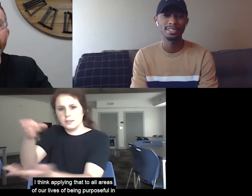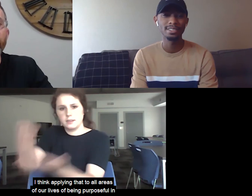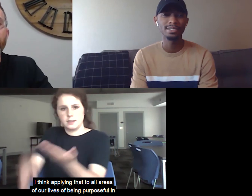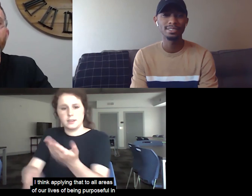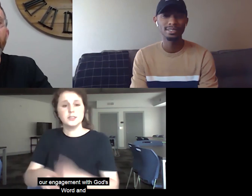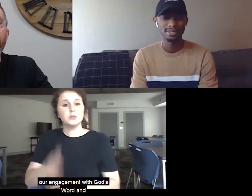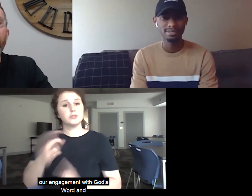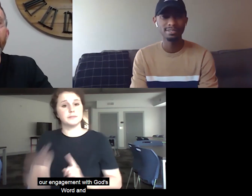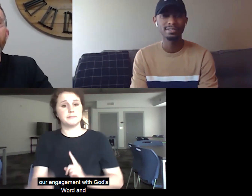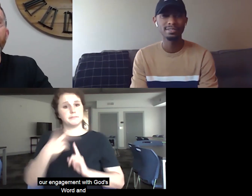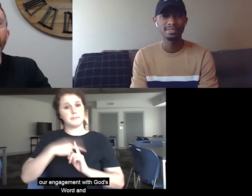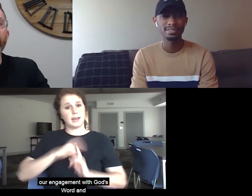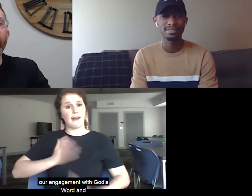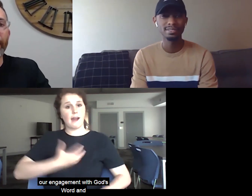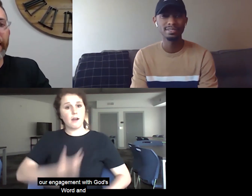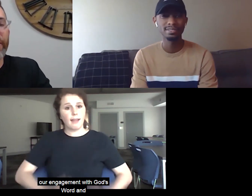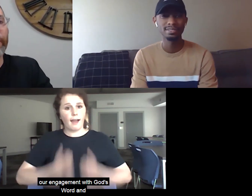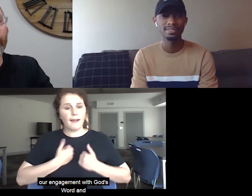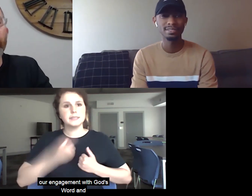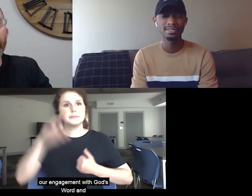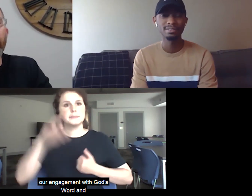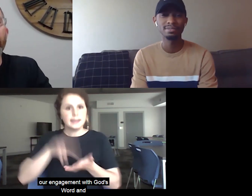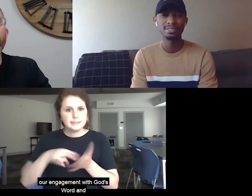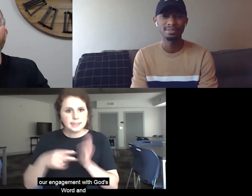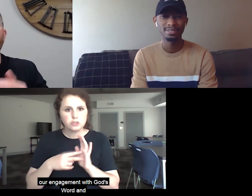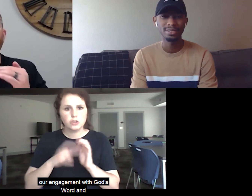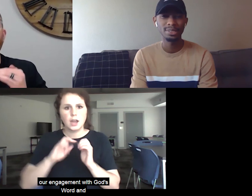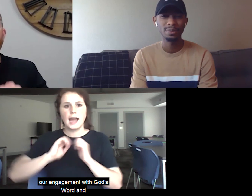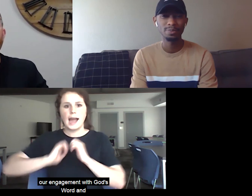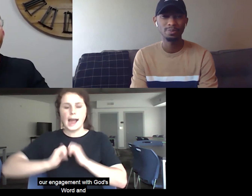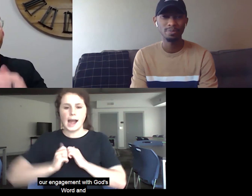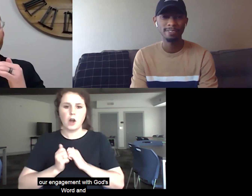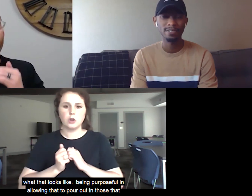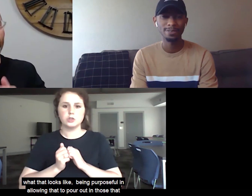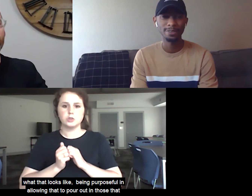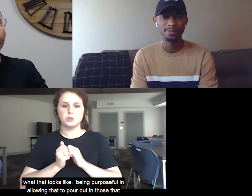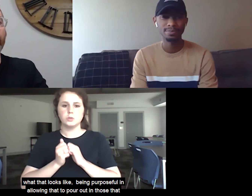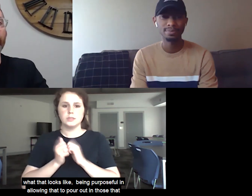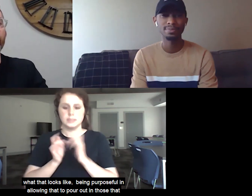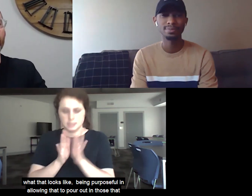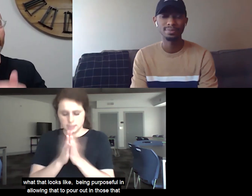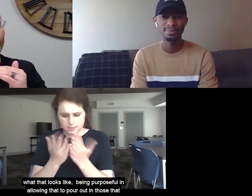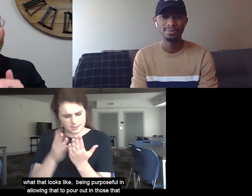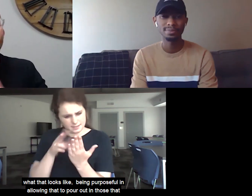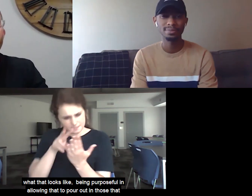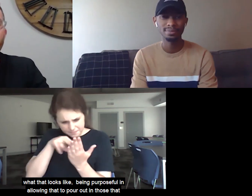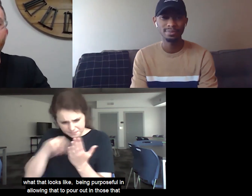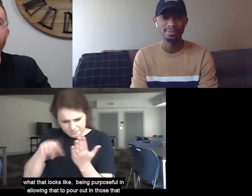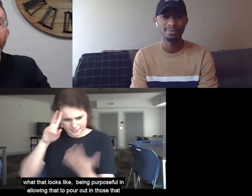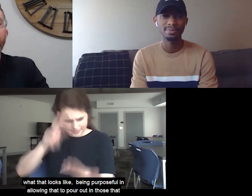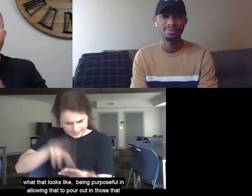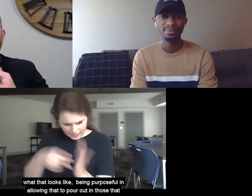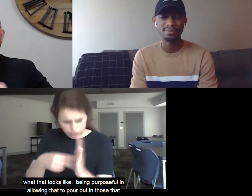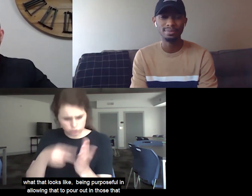purposeful in our engagement with God's word and what that looks like, being